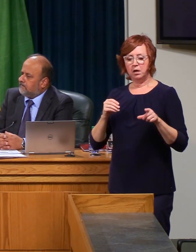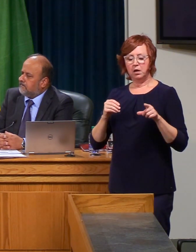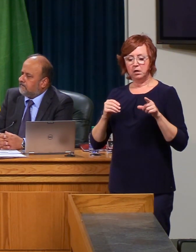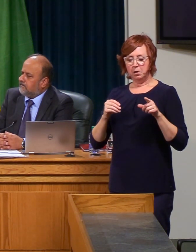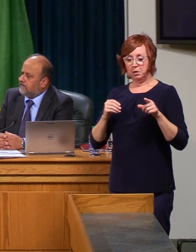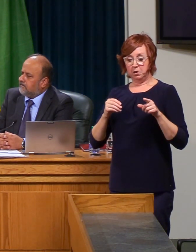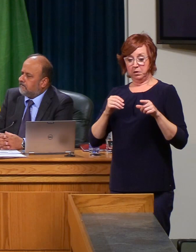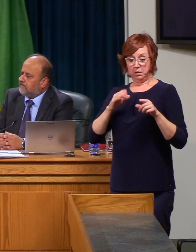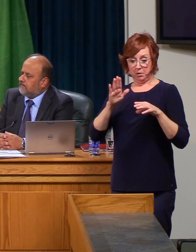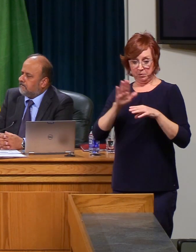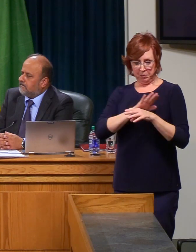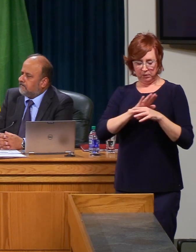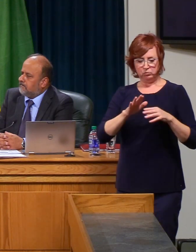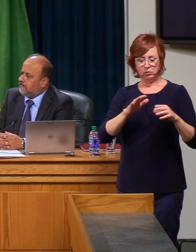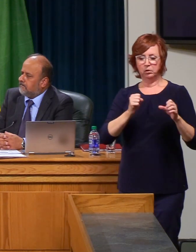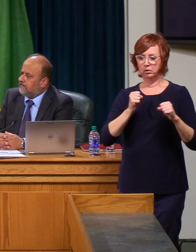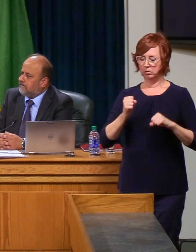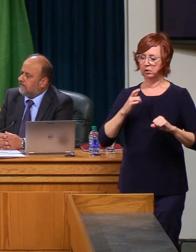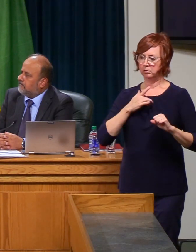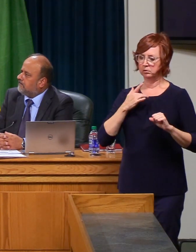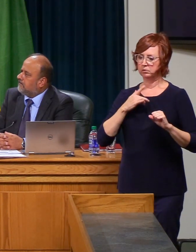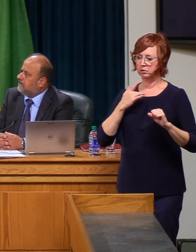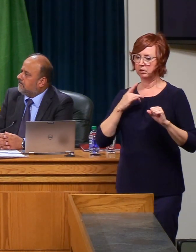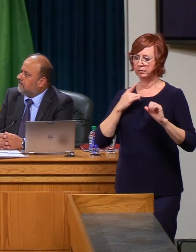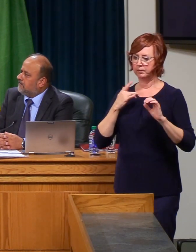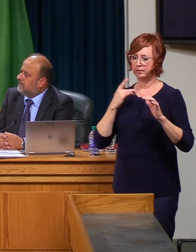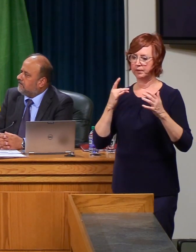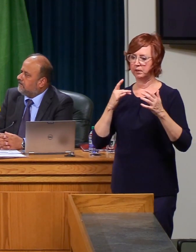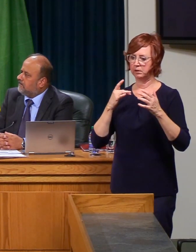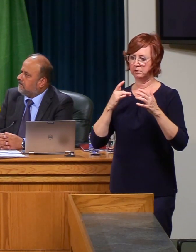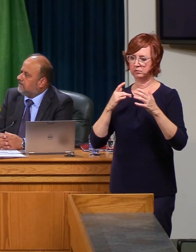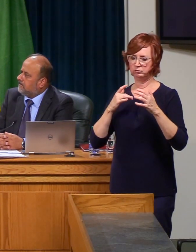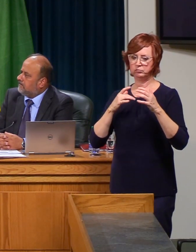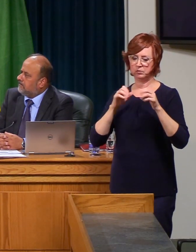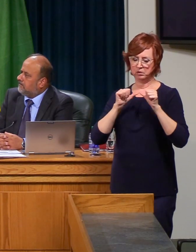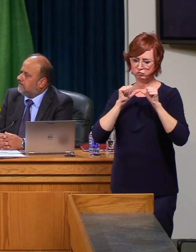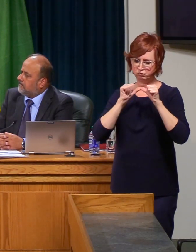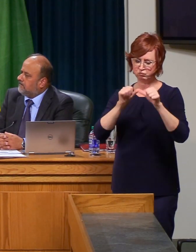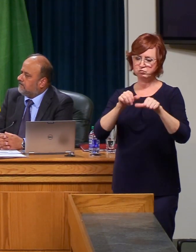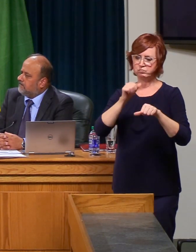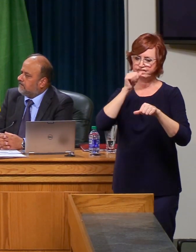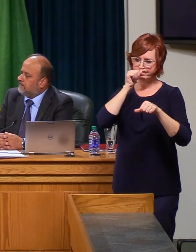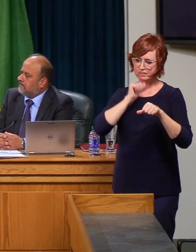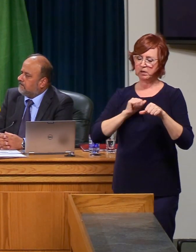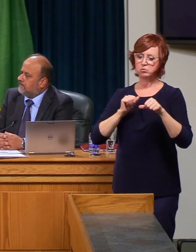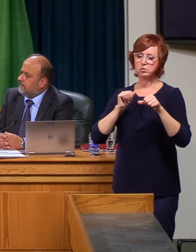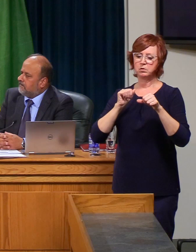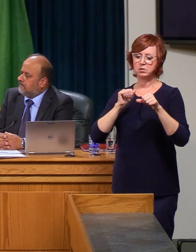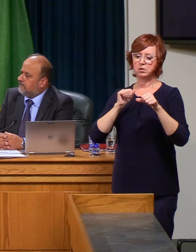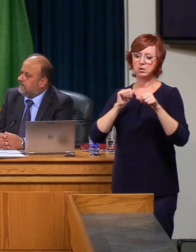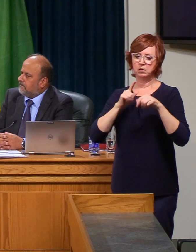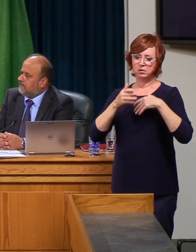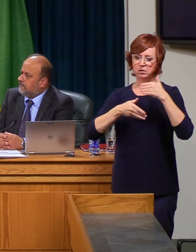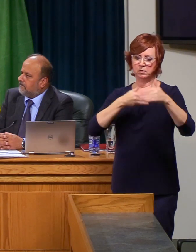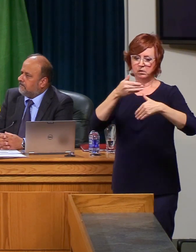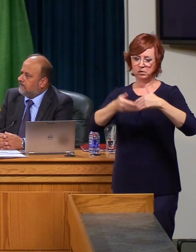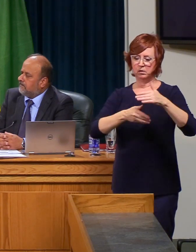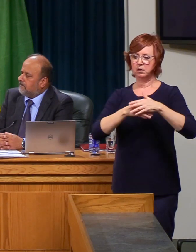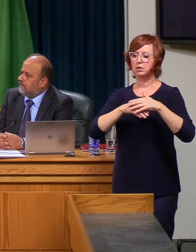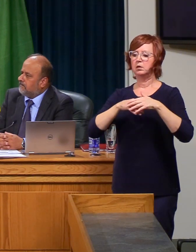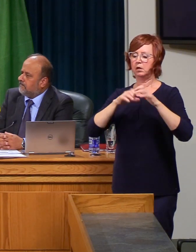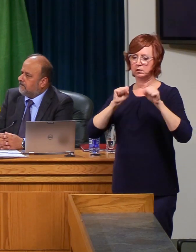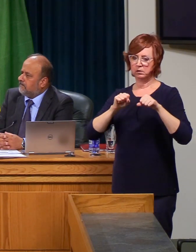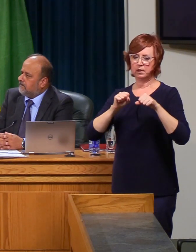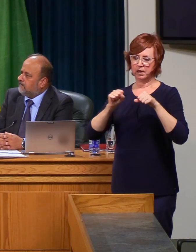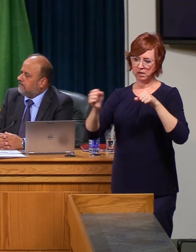the opportunity for the employer to survive the next number of months and actually be able to pick up, carry on, and provide those jobs for